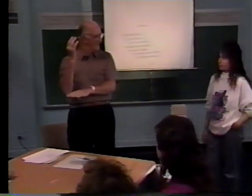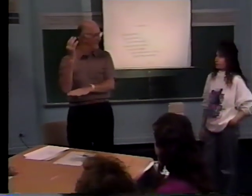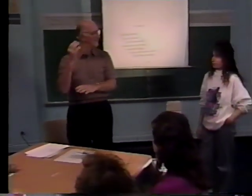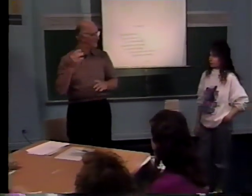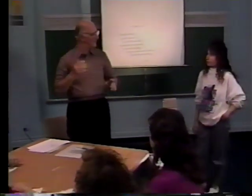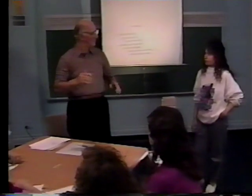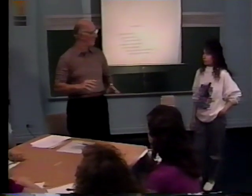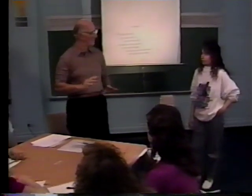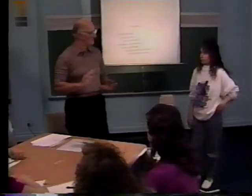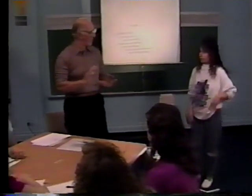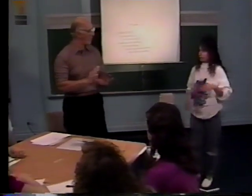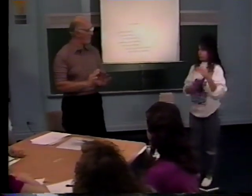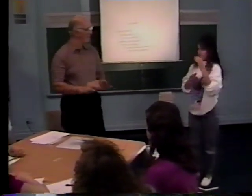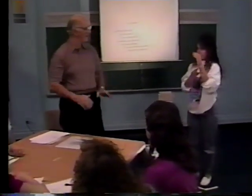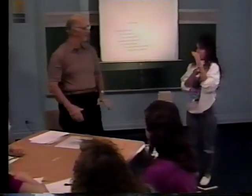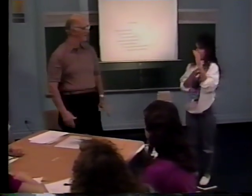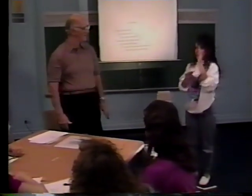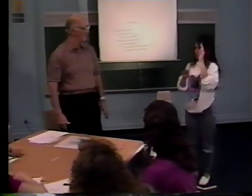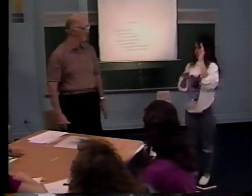Let's say you do it slowly.